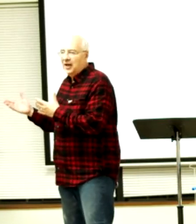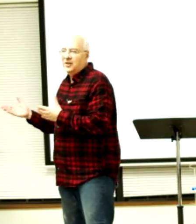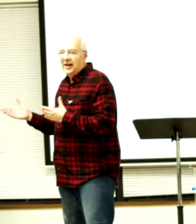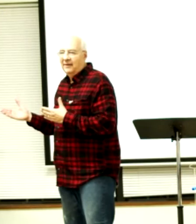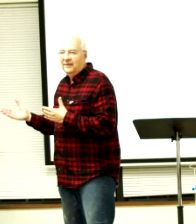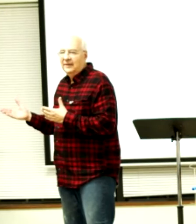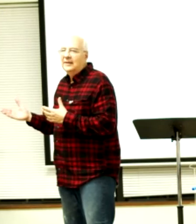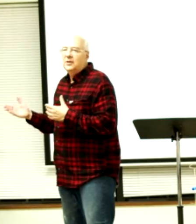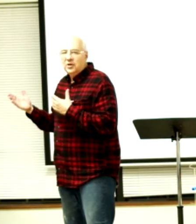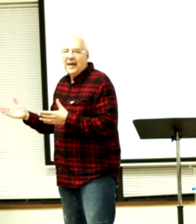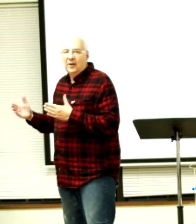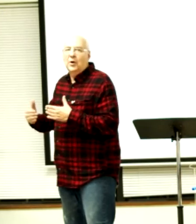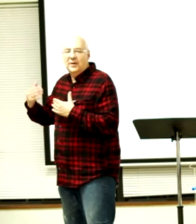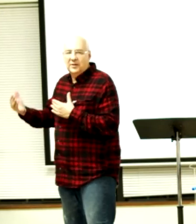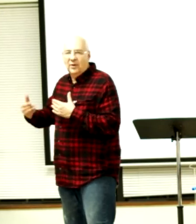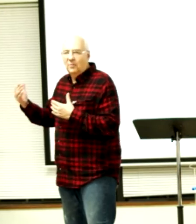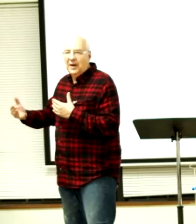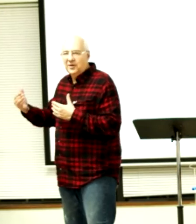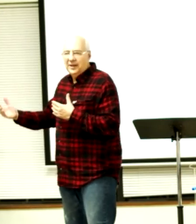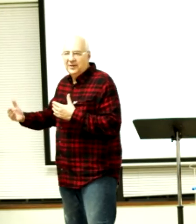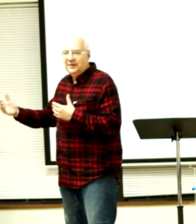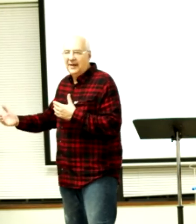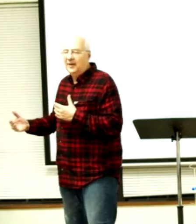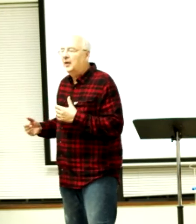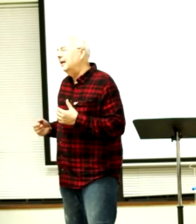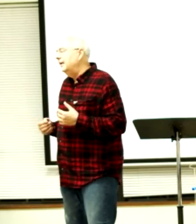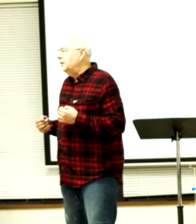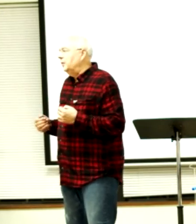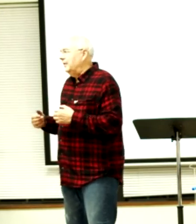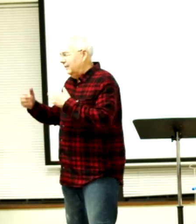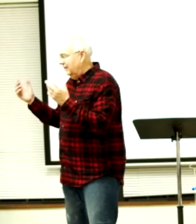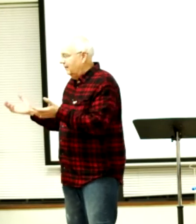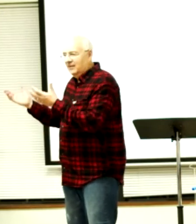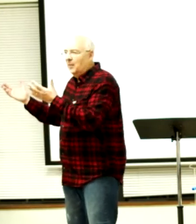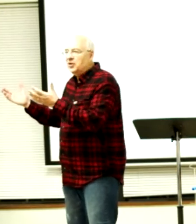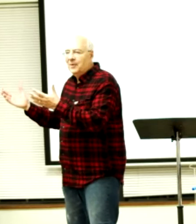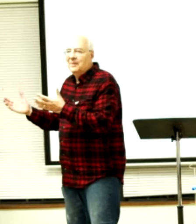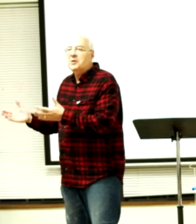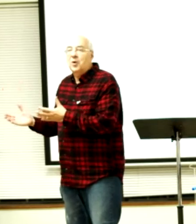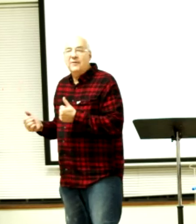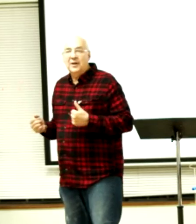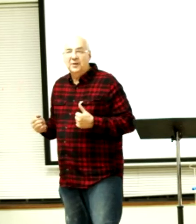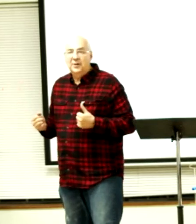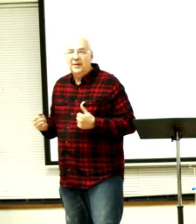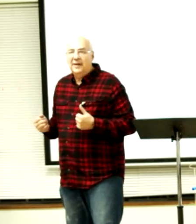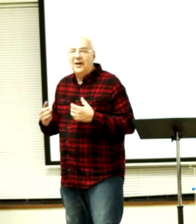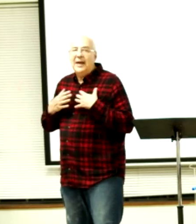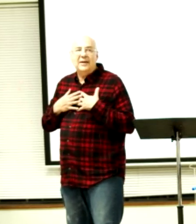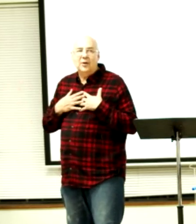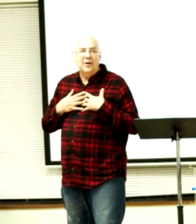is deaf, so she had to learn this whole process, and much more difficult to do it. If I had to learn a